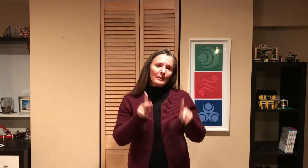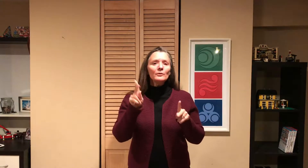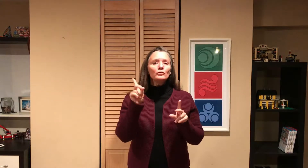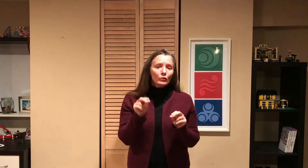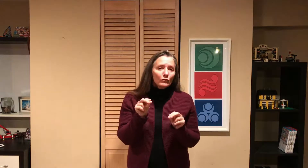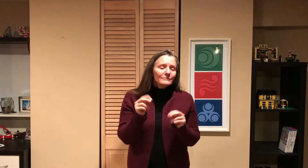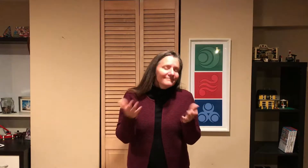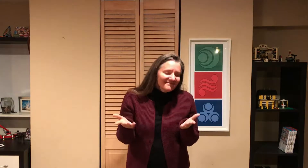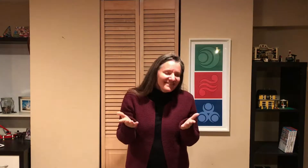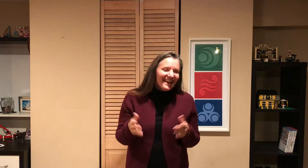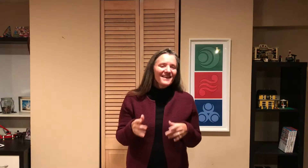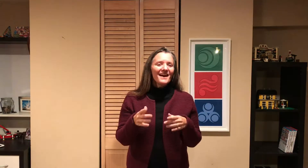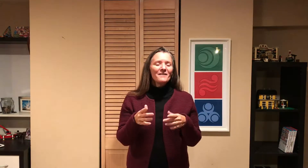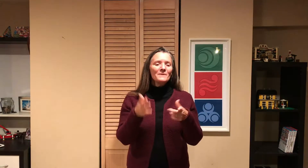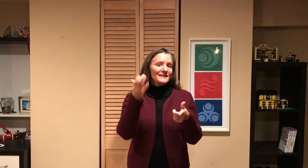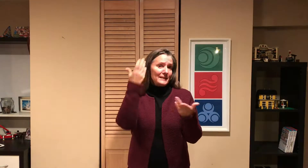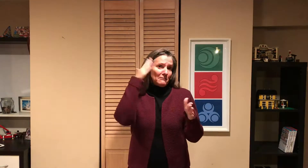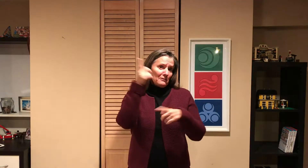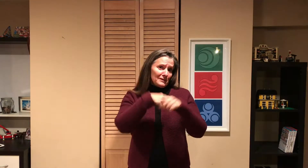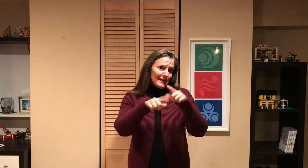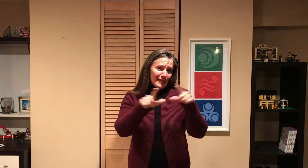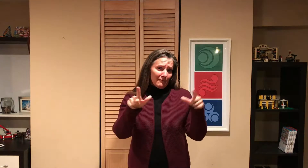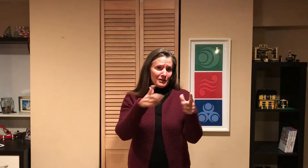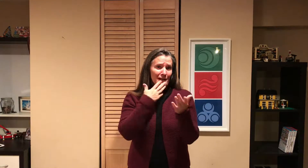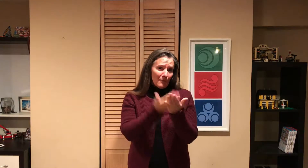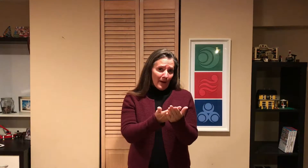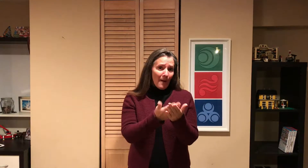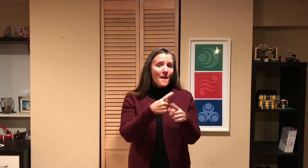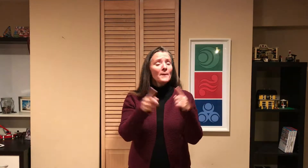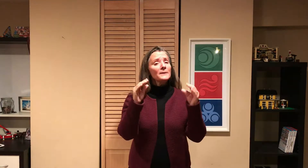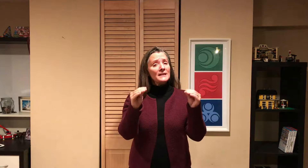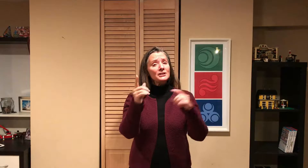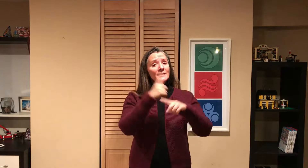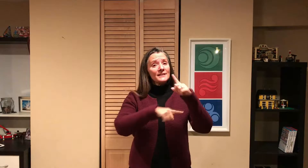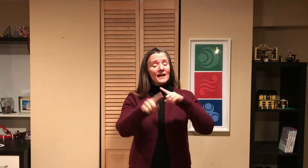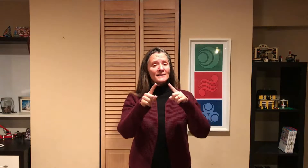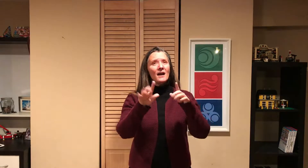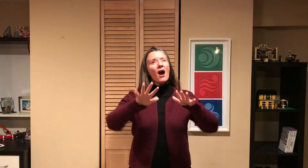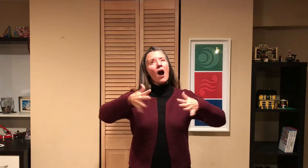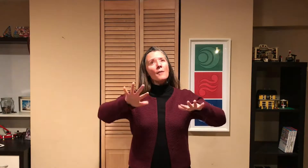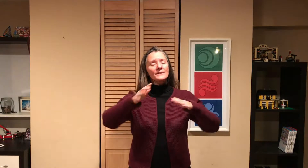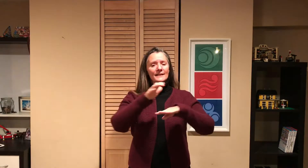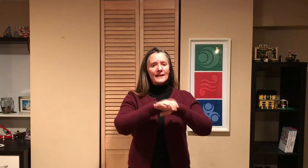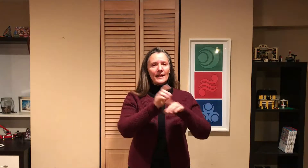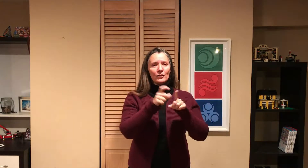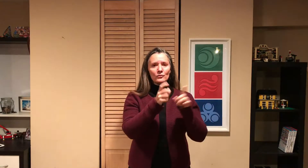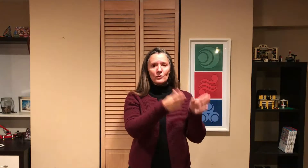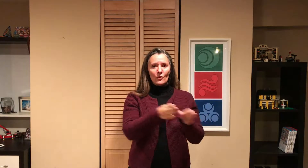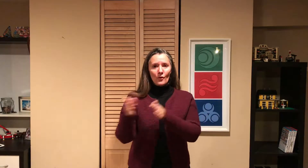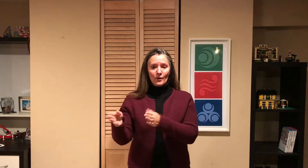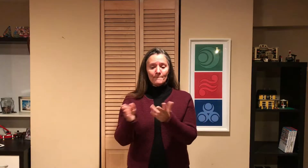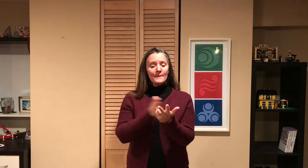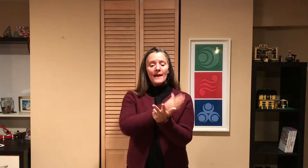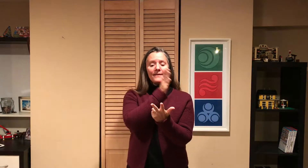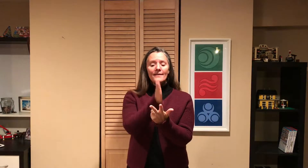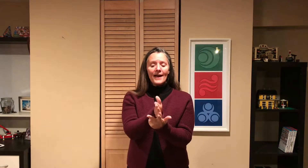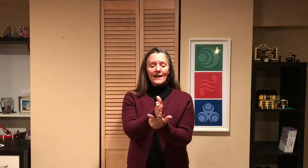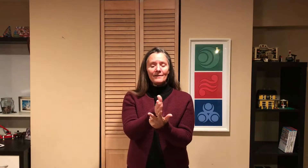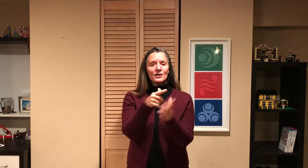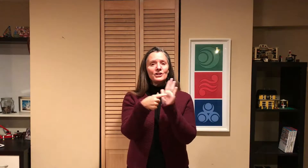people do because they don't know sign language that well. But I'm going to teach the signs almost in an English word order. Then I'm going to show